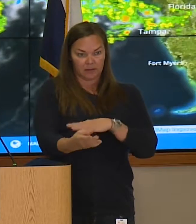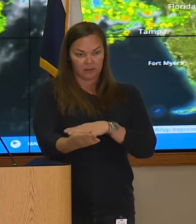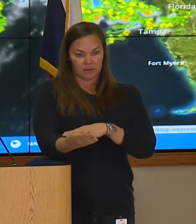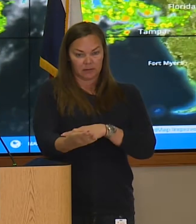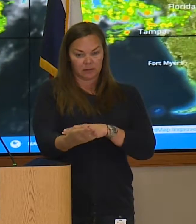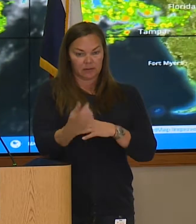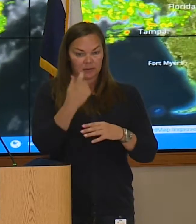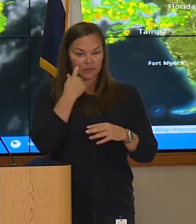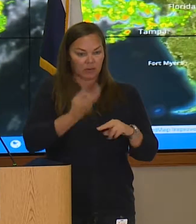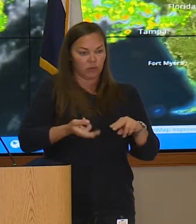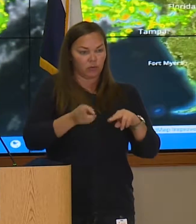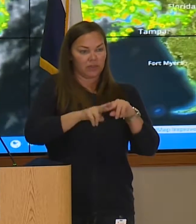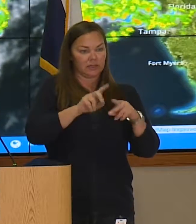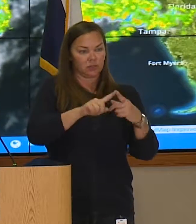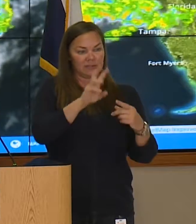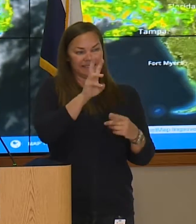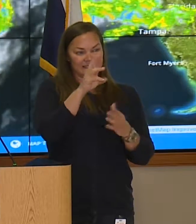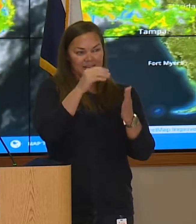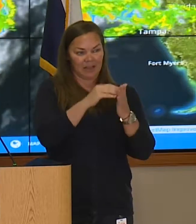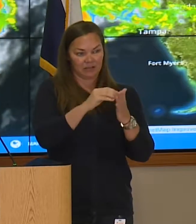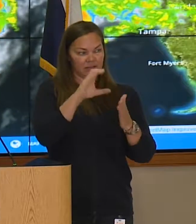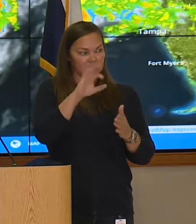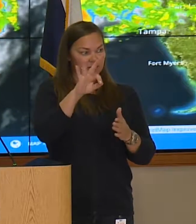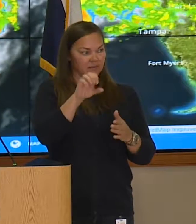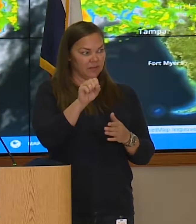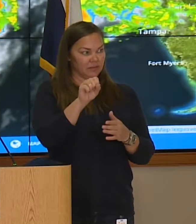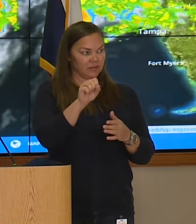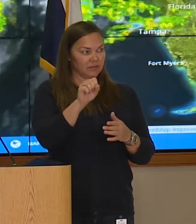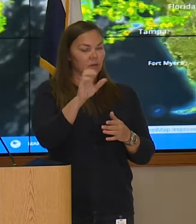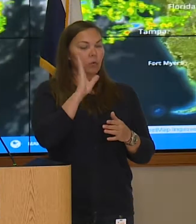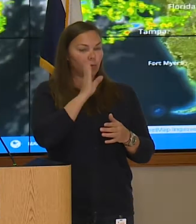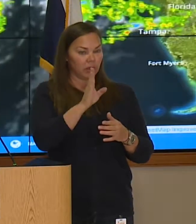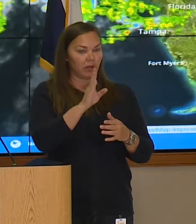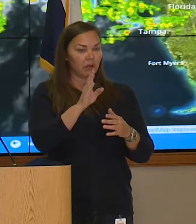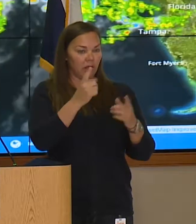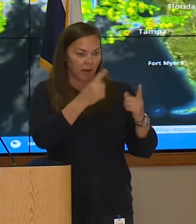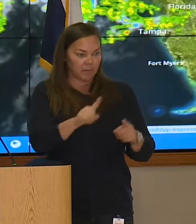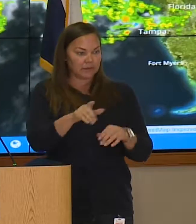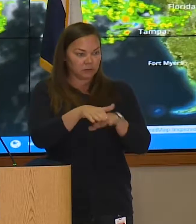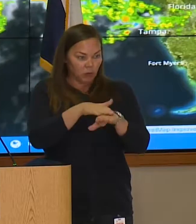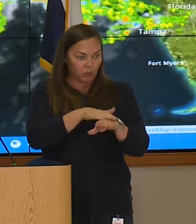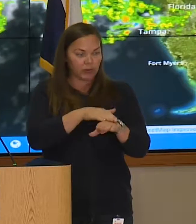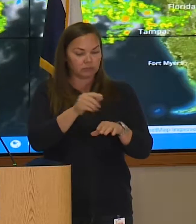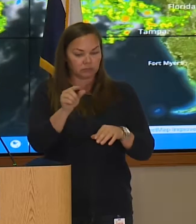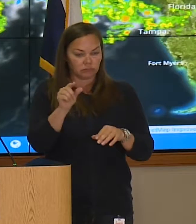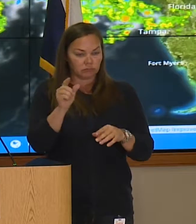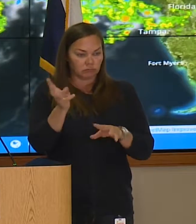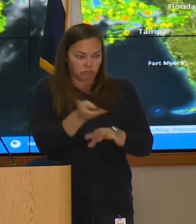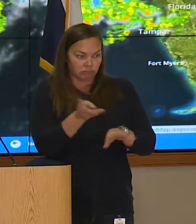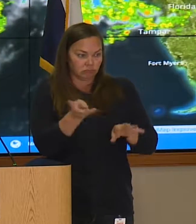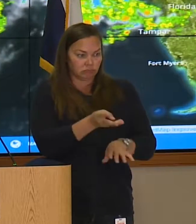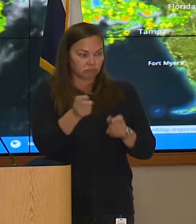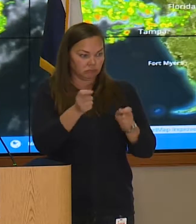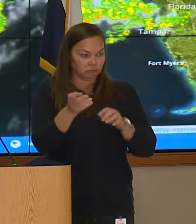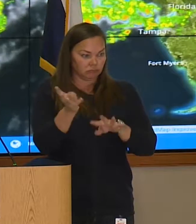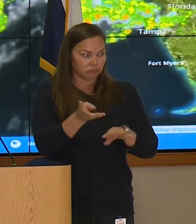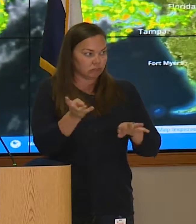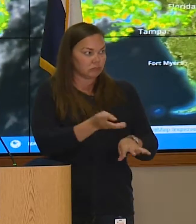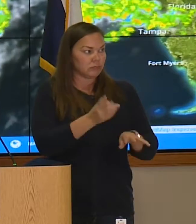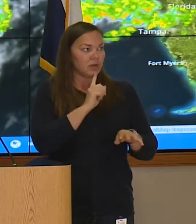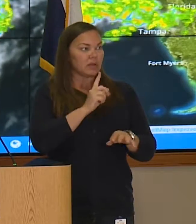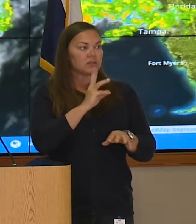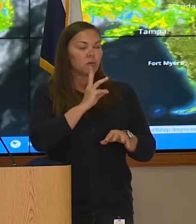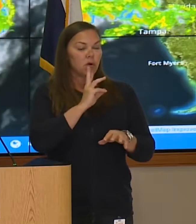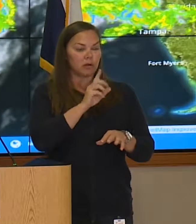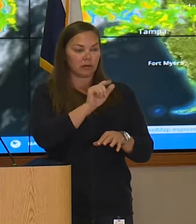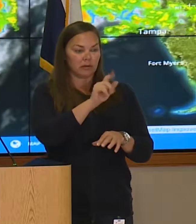This increase to 6,000 CFS will occur gradually as the water levels in